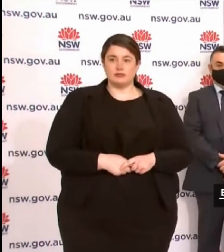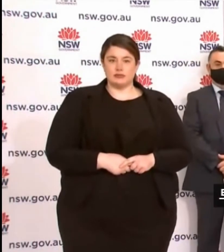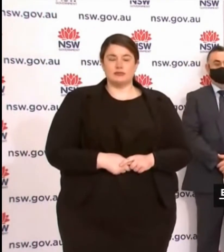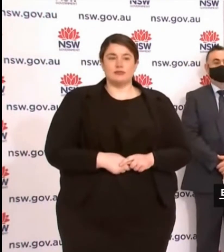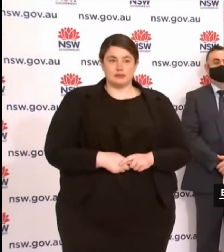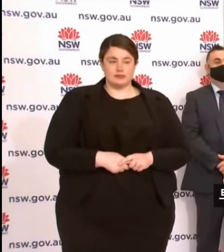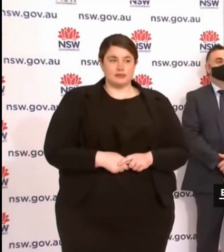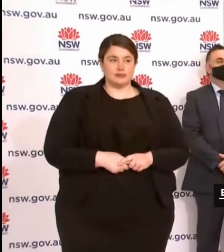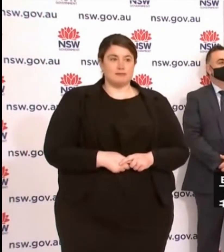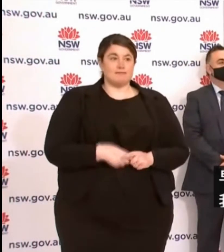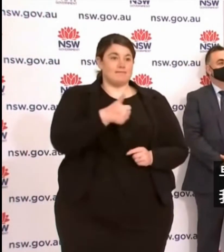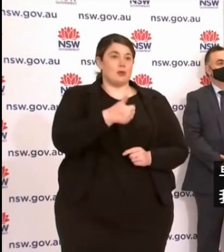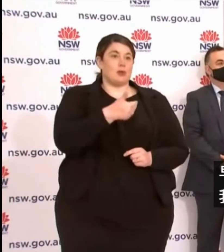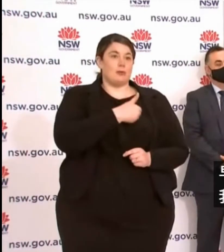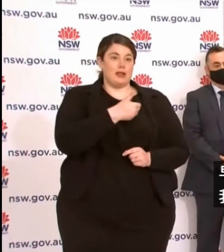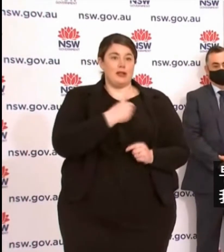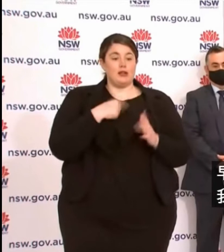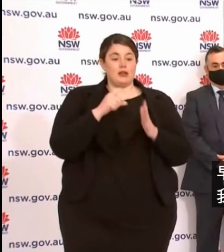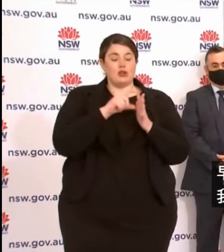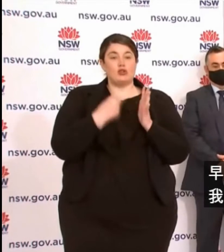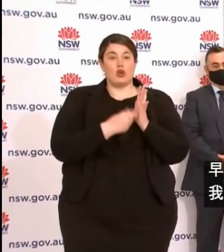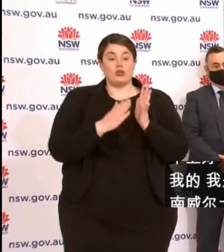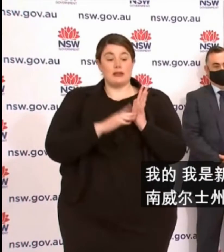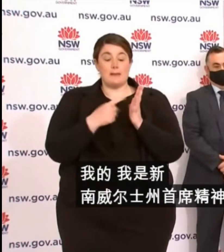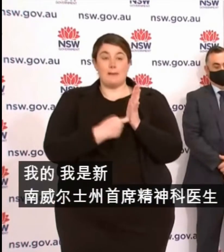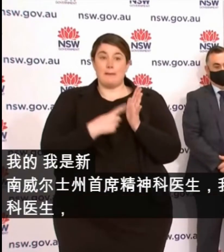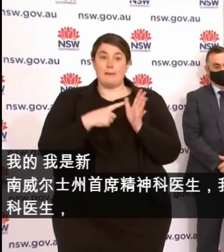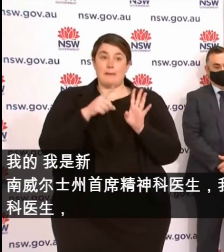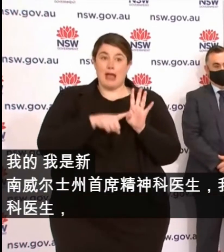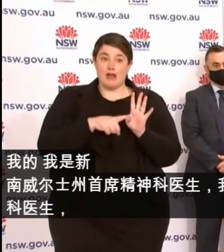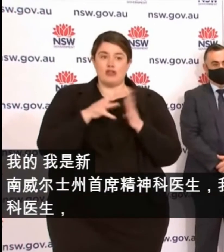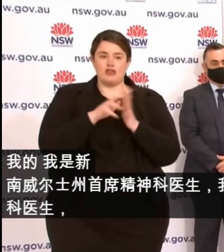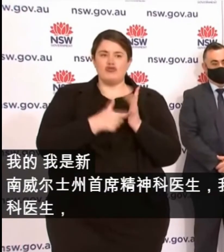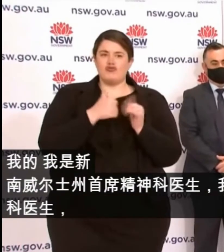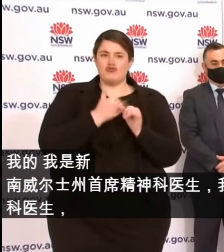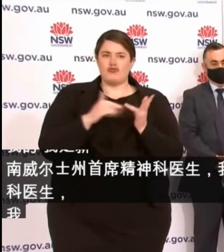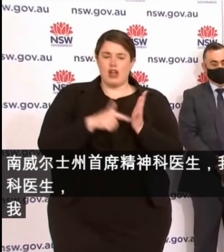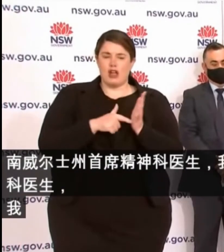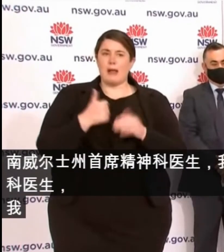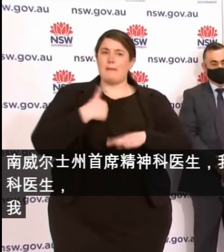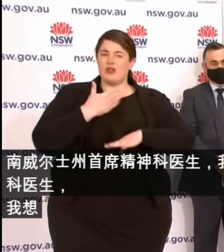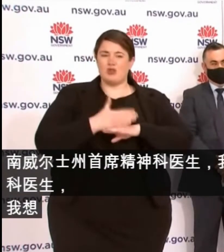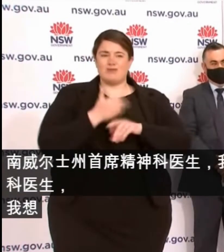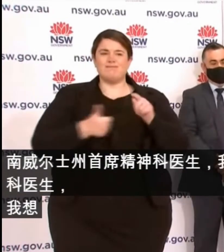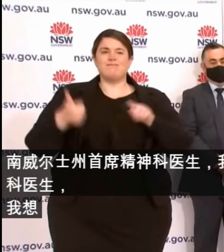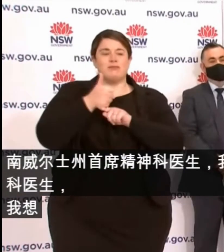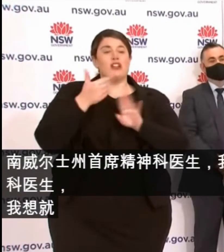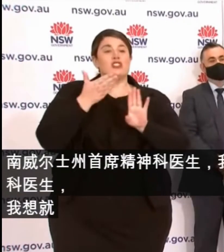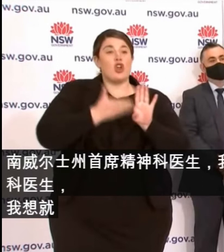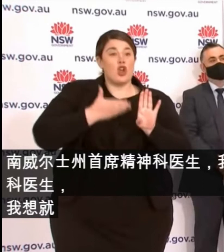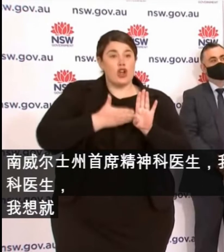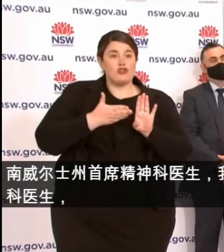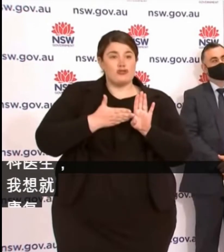Good morning. My name is Dr Murray Wright, and I'm the New South Wales Chief Psychiatrist. This morning I wanted to say a